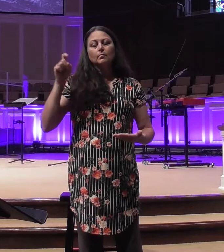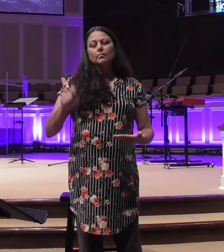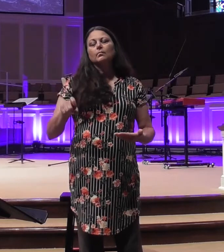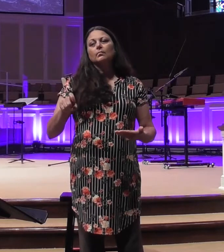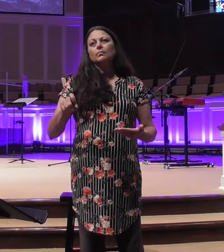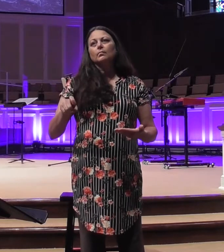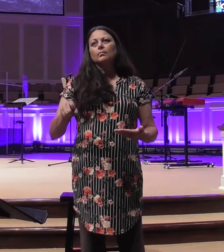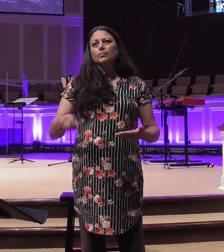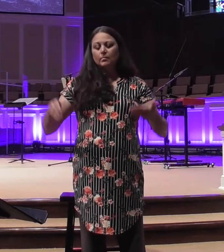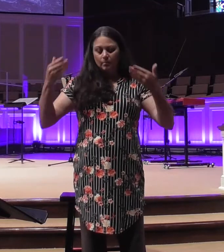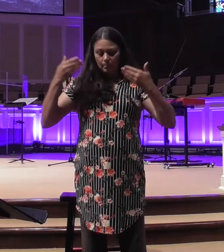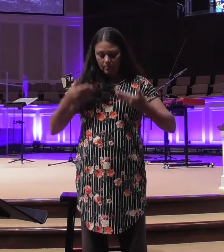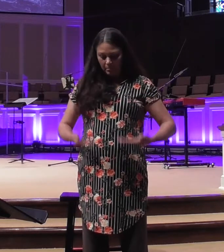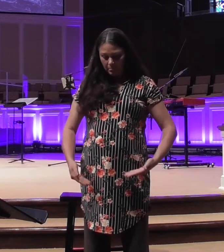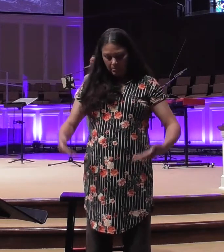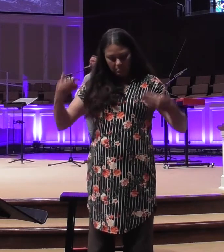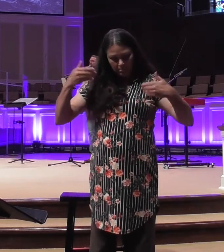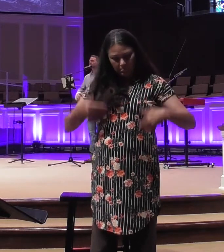take